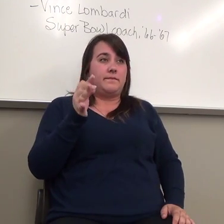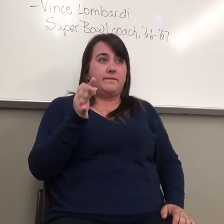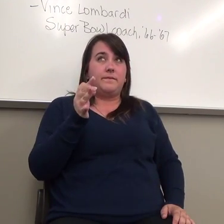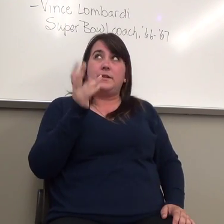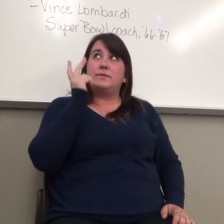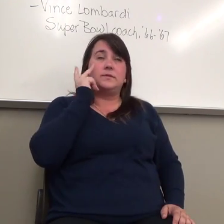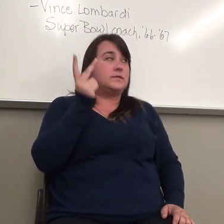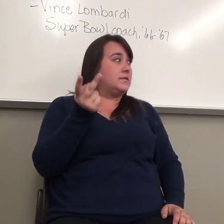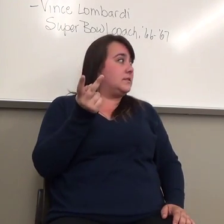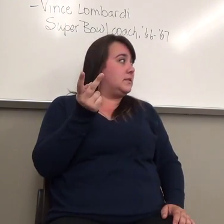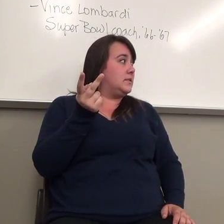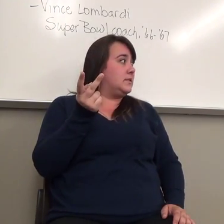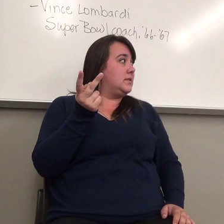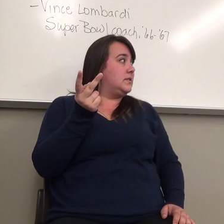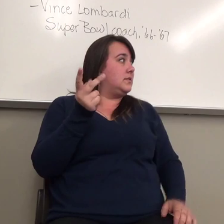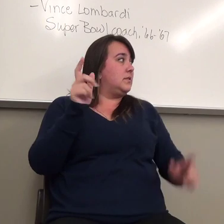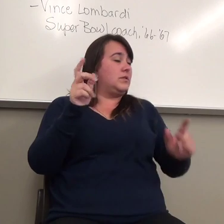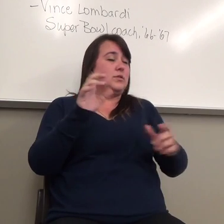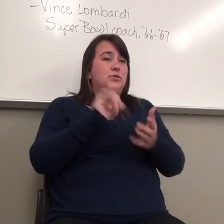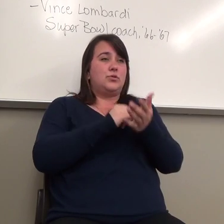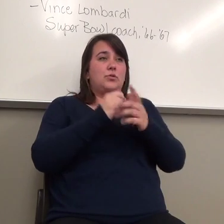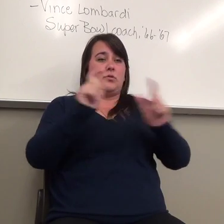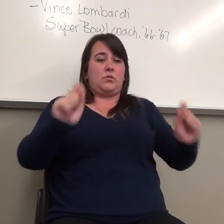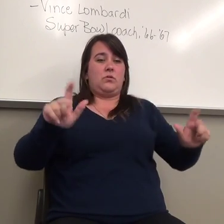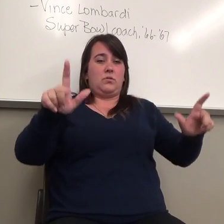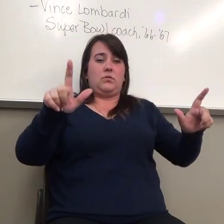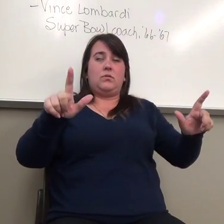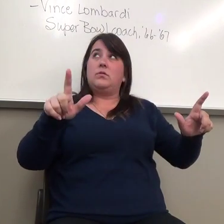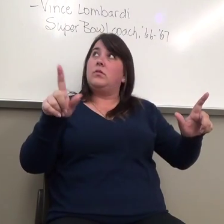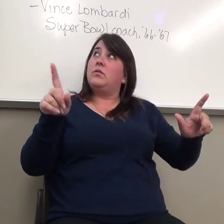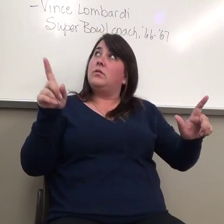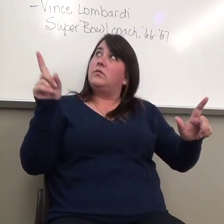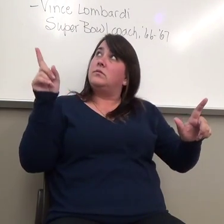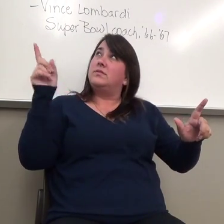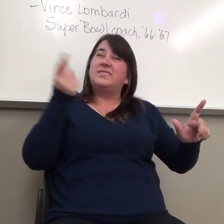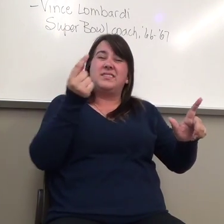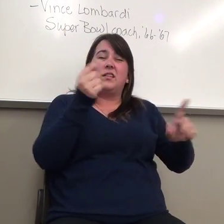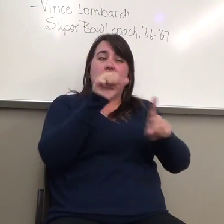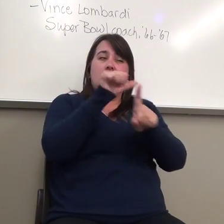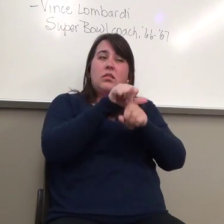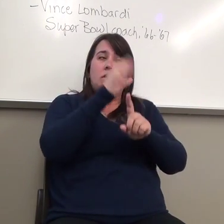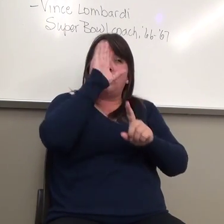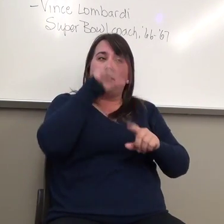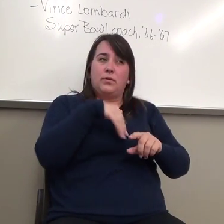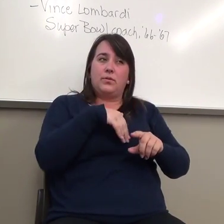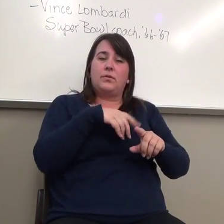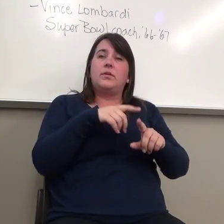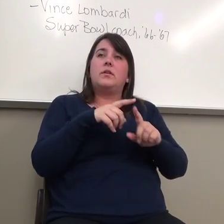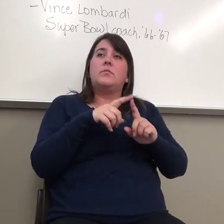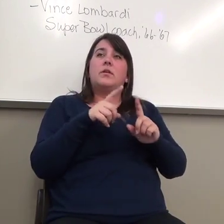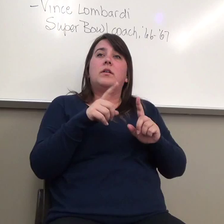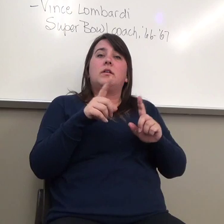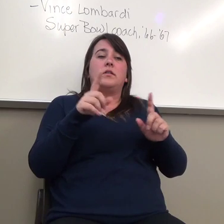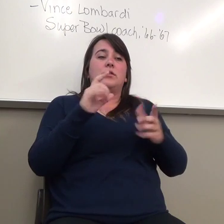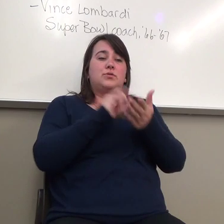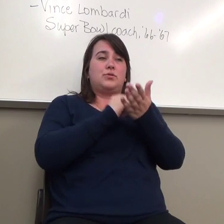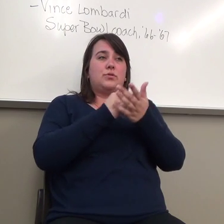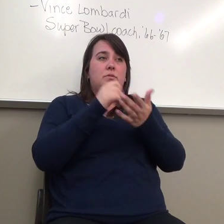this on here, and this is a little bit misleading. For one thing, I'm not doing the grades